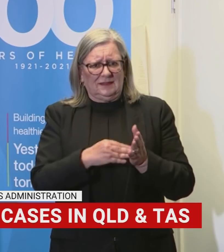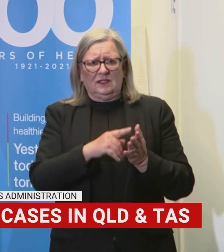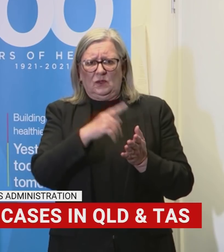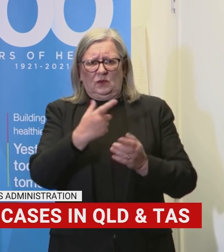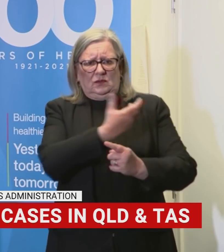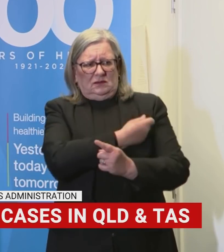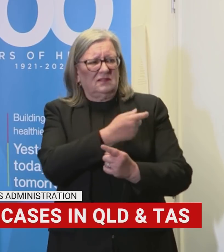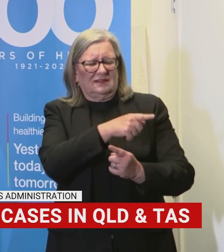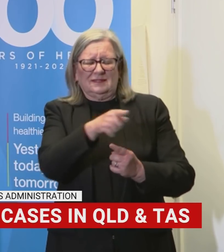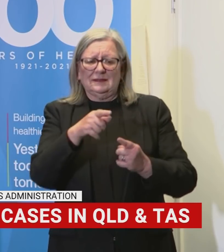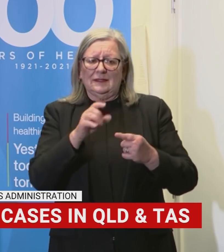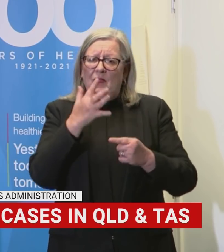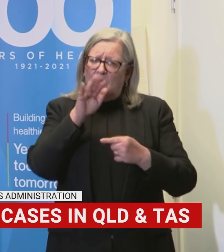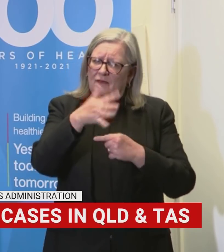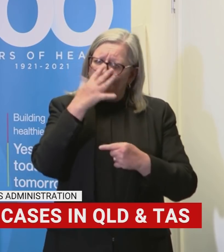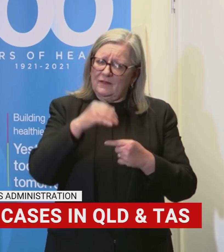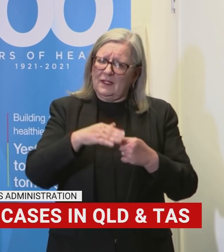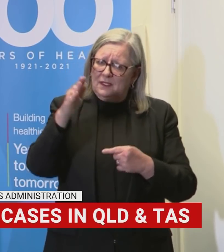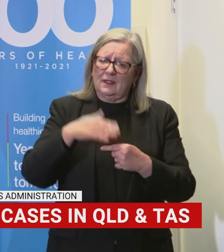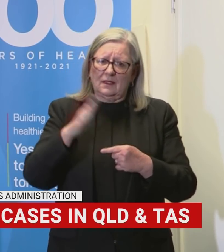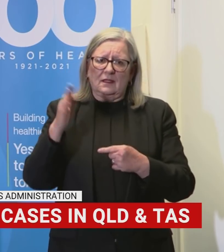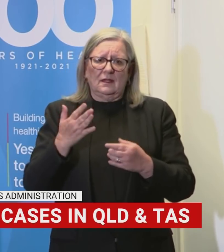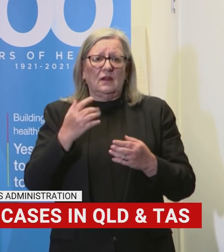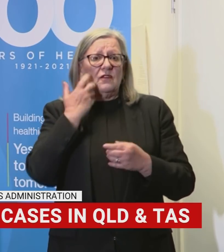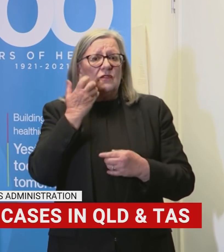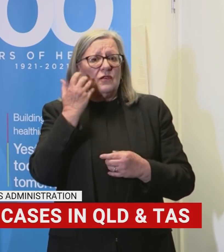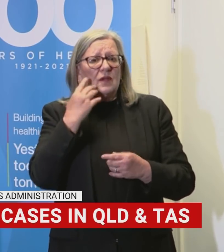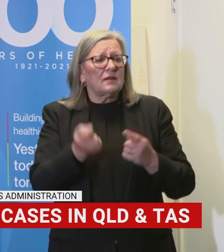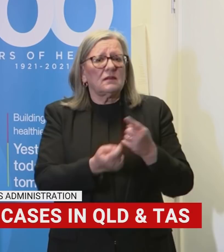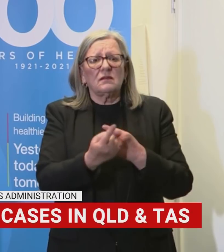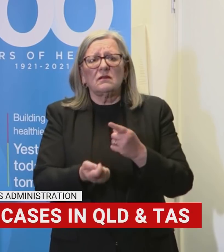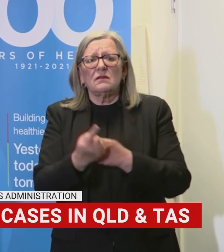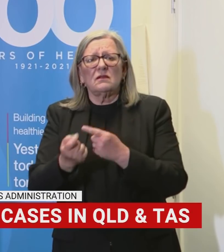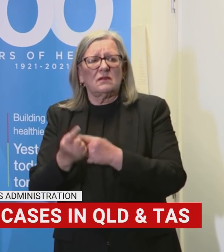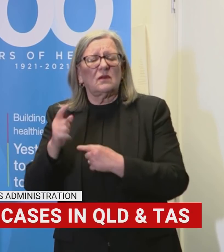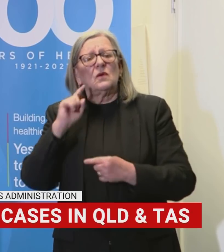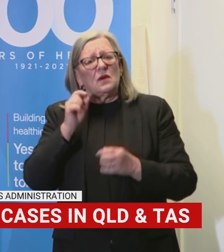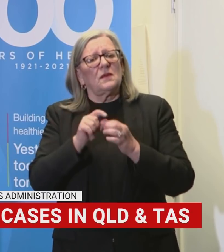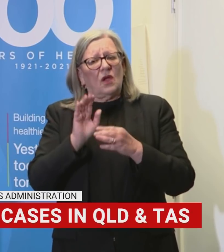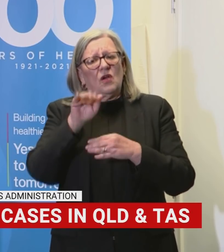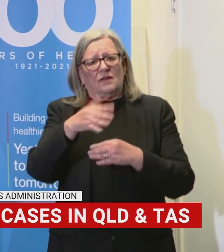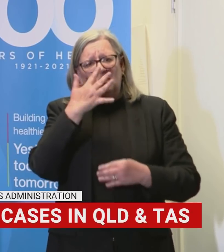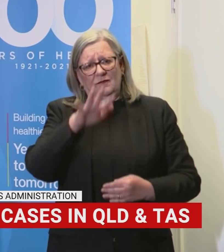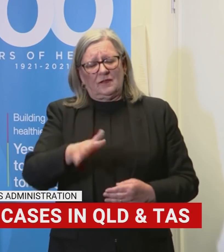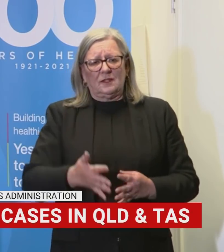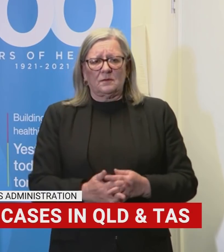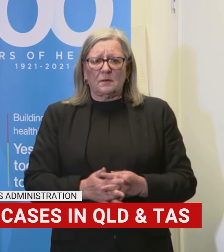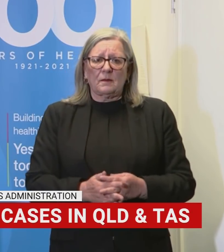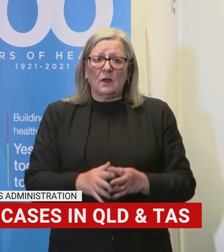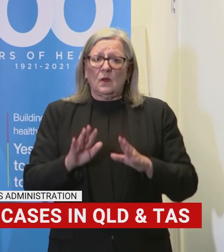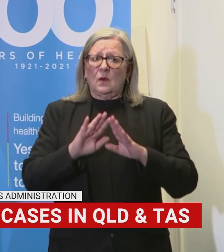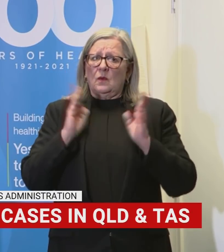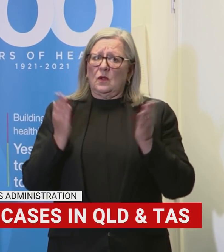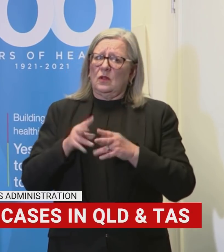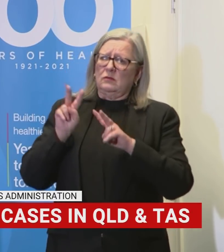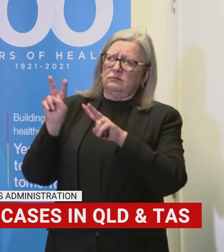cases will be in the over 50s. And remember, the early results globally showed that the prevalence of this rare